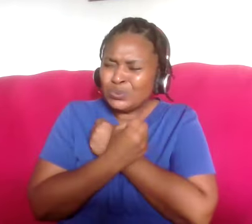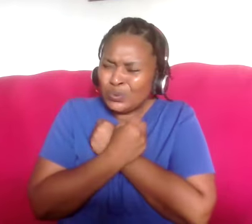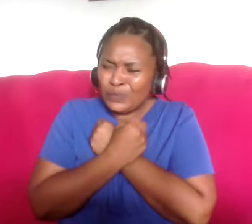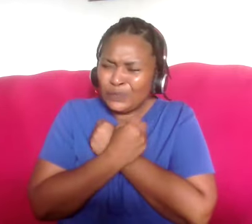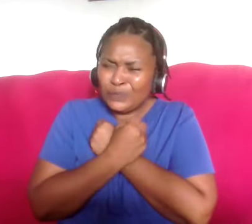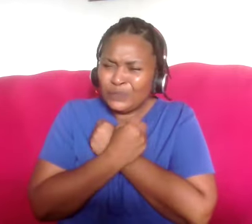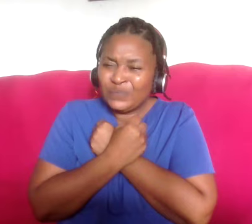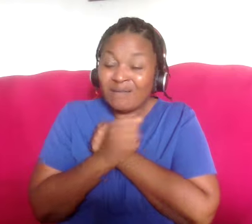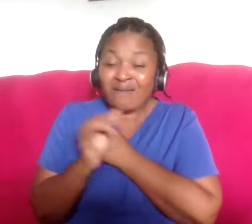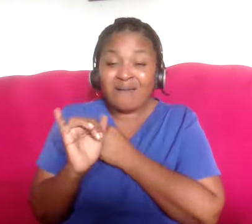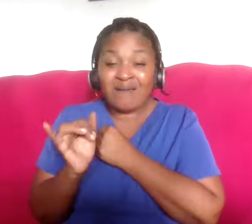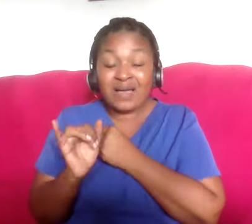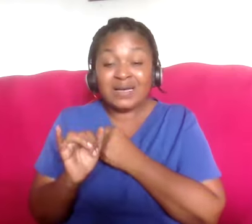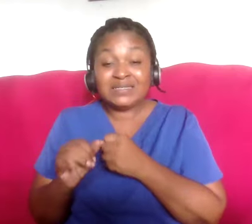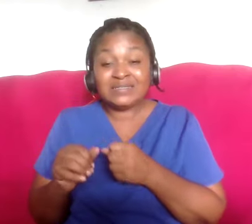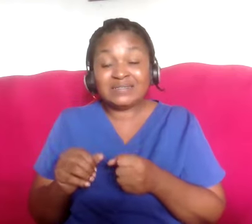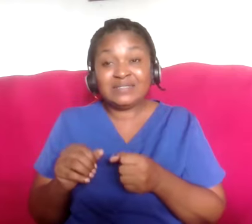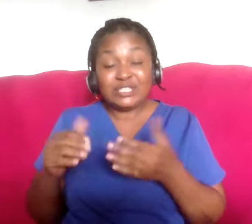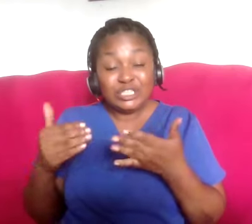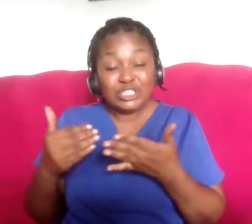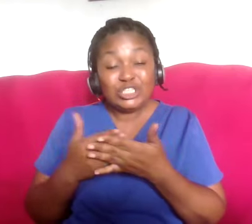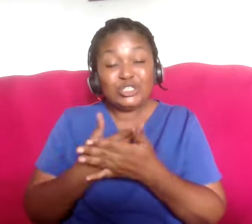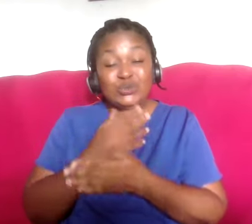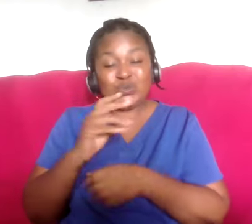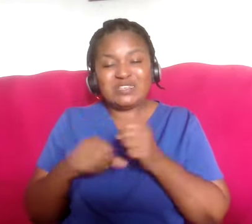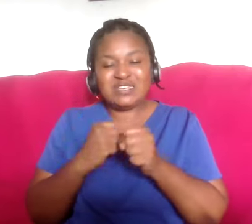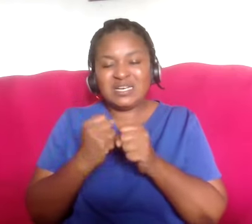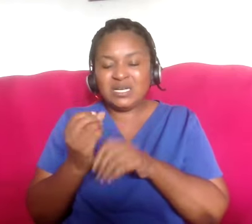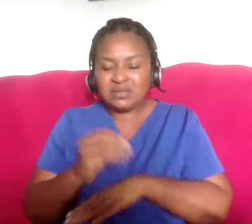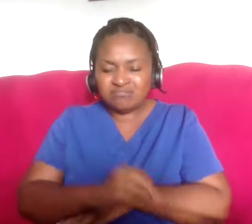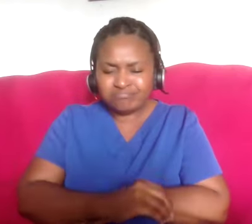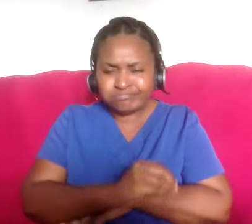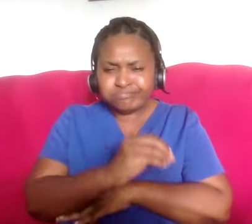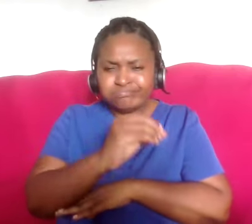dawn of the new year rises over the island.